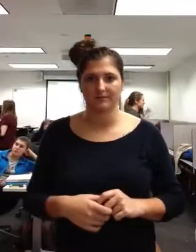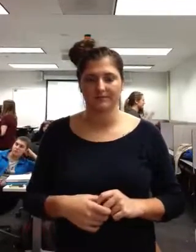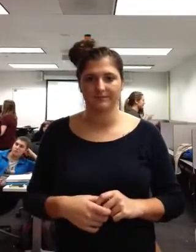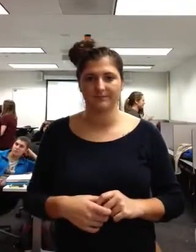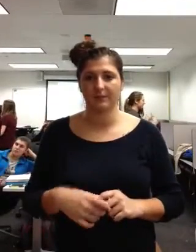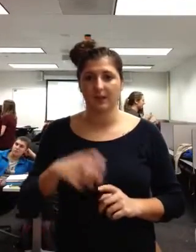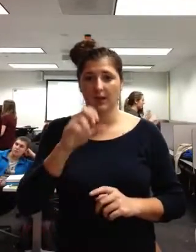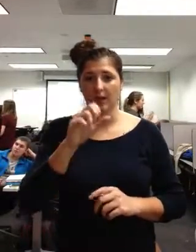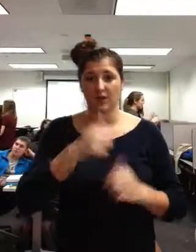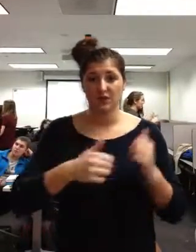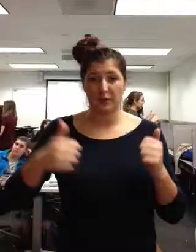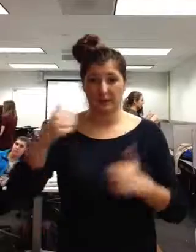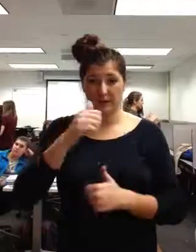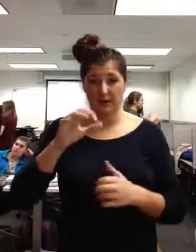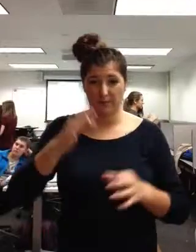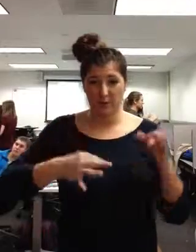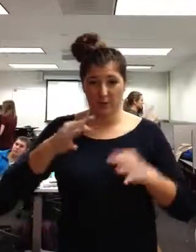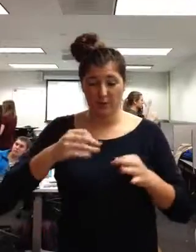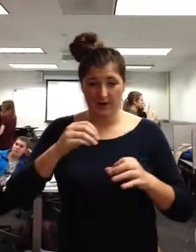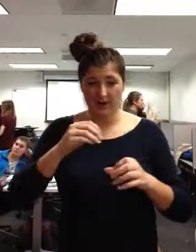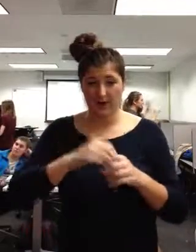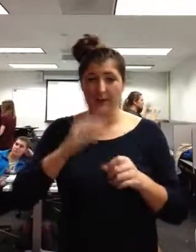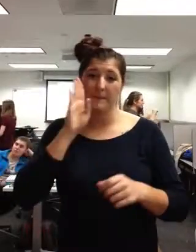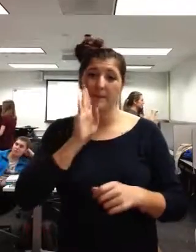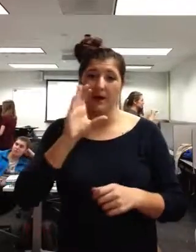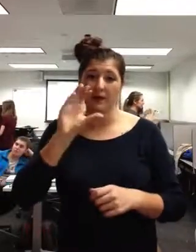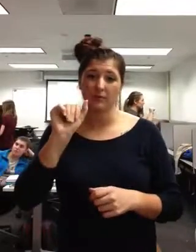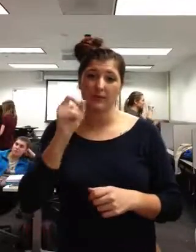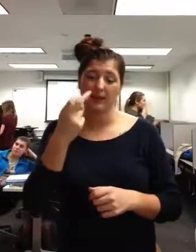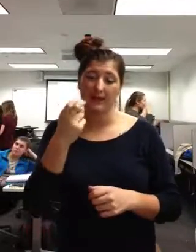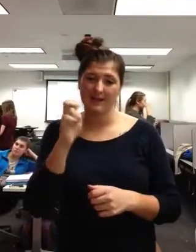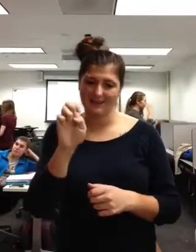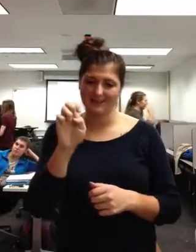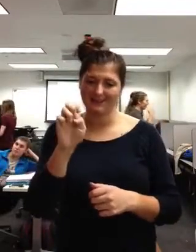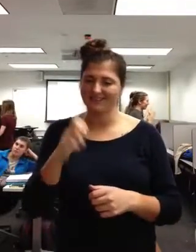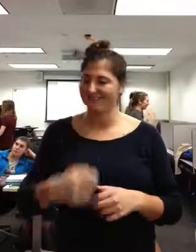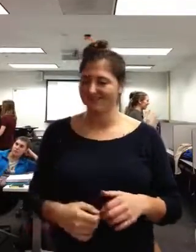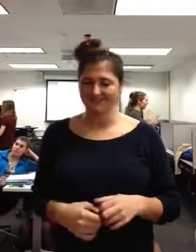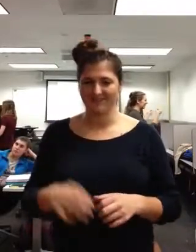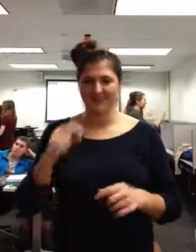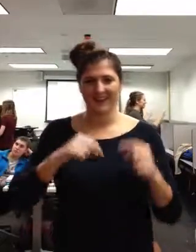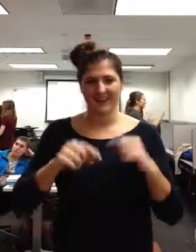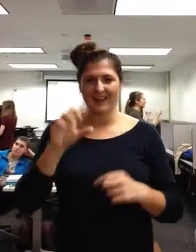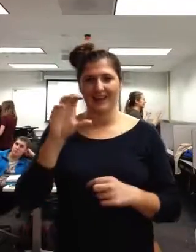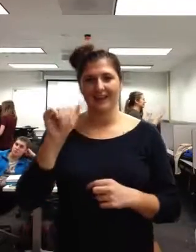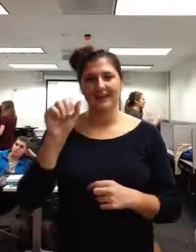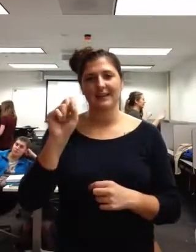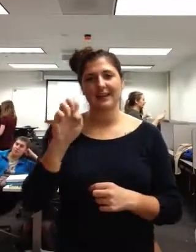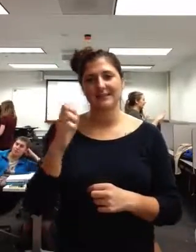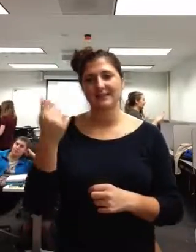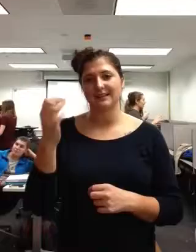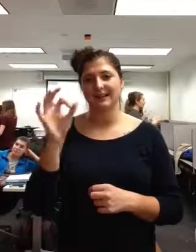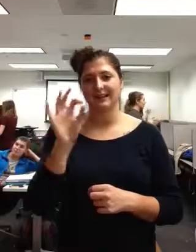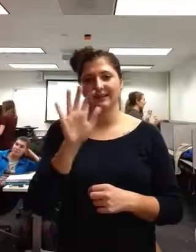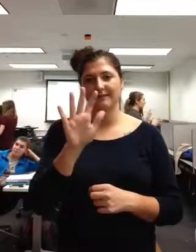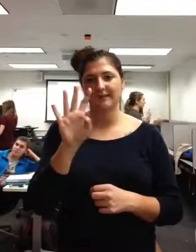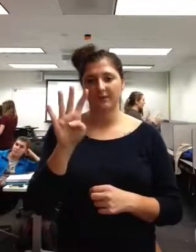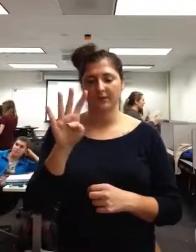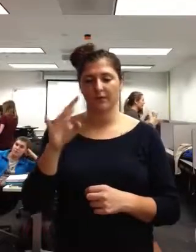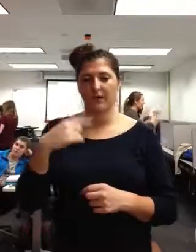Court's decision in the Brown case, 1954, and then the Montgomery bus boycott of 1955 to 6, inaugurated